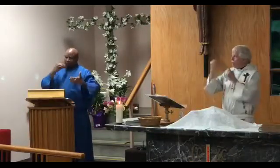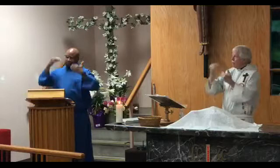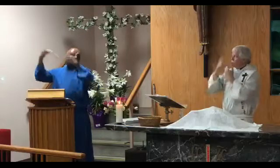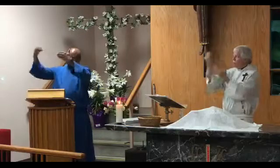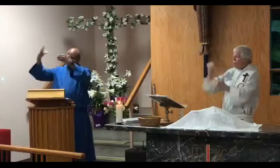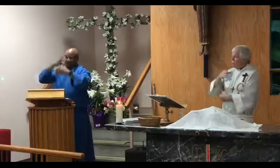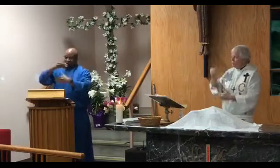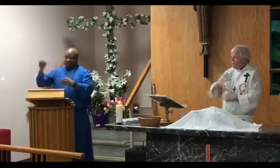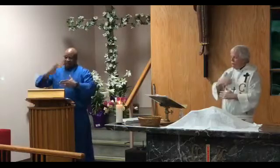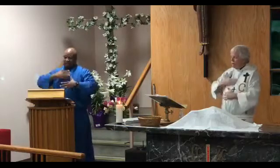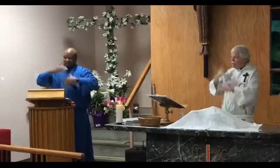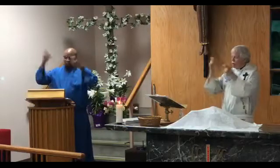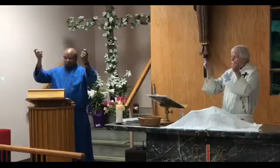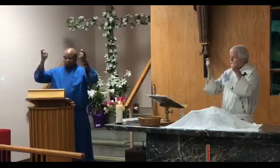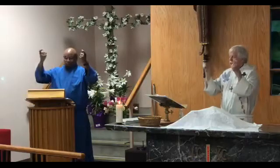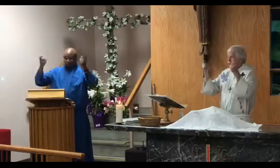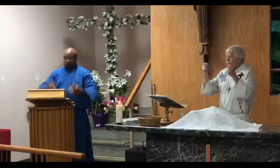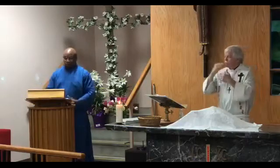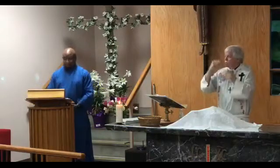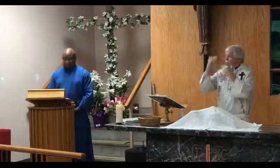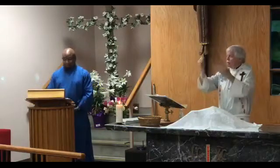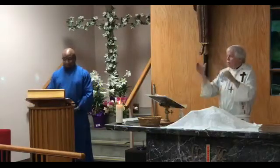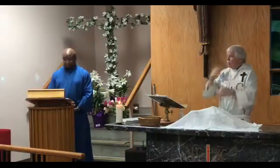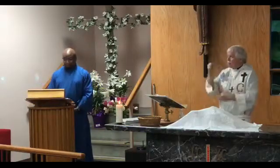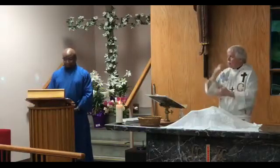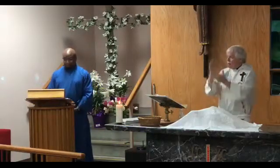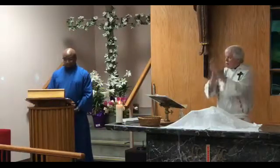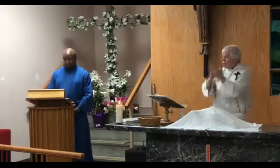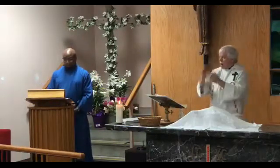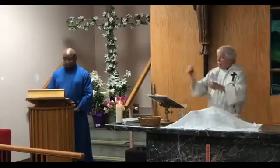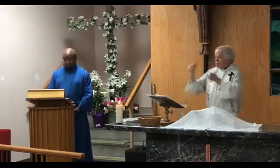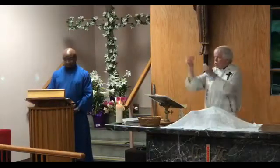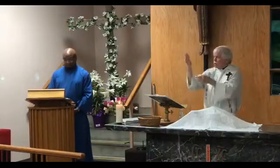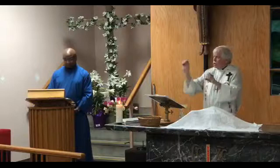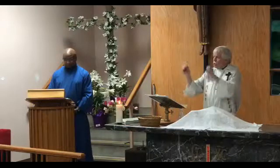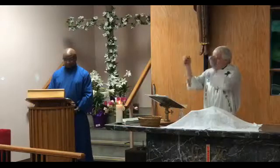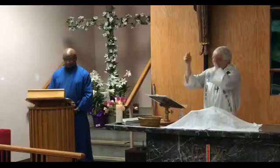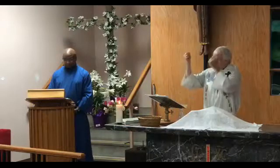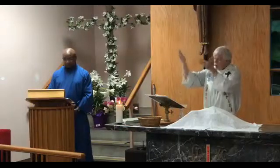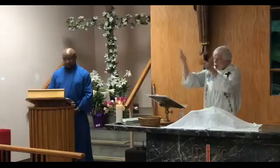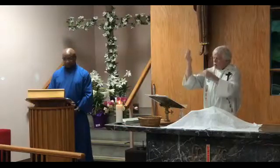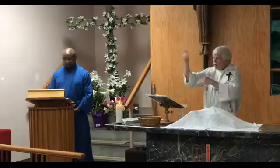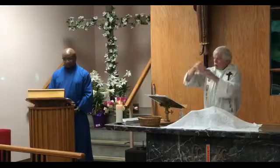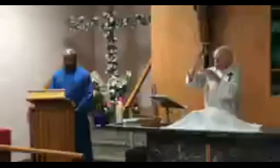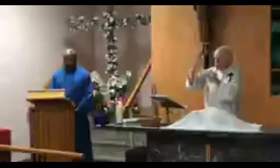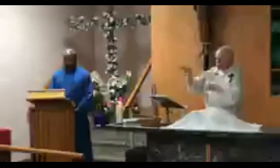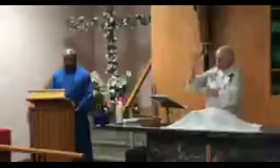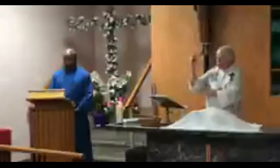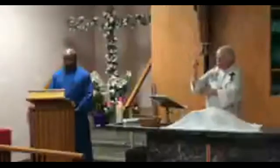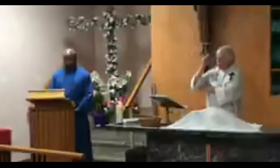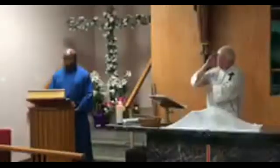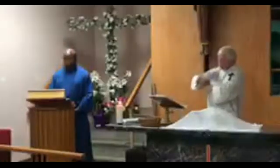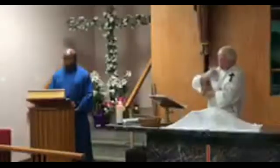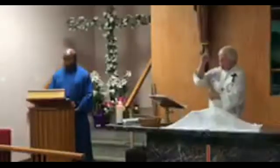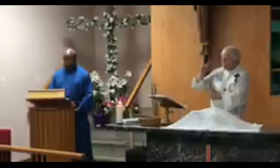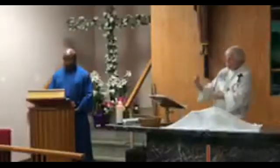we give thanks and rejoice. Thanks and praise to you, O Father. You sent